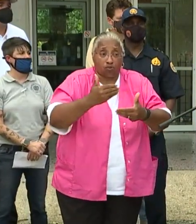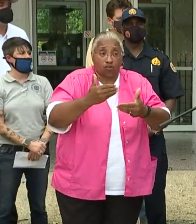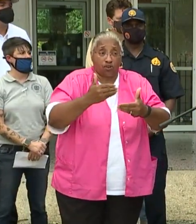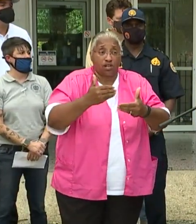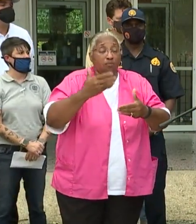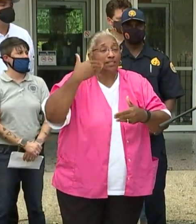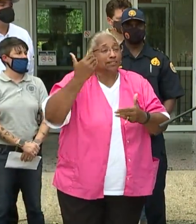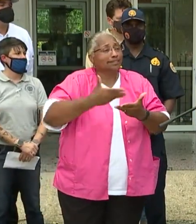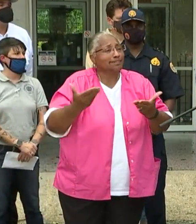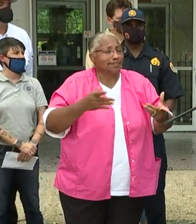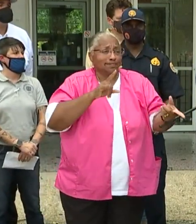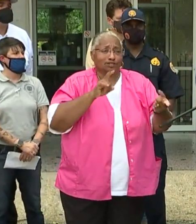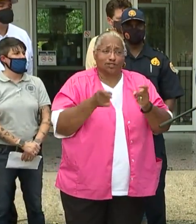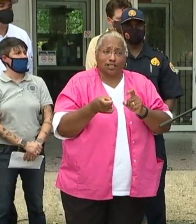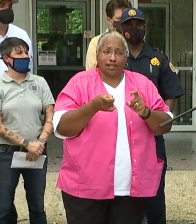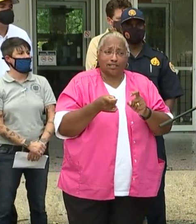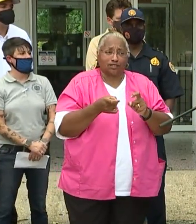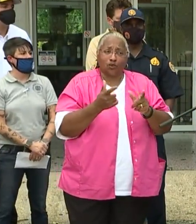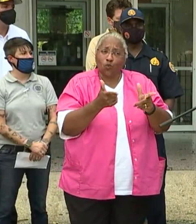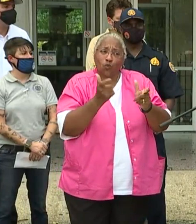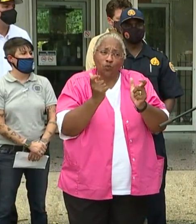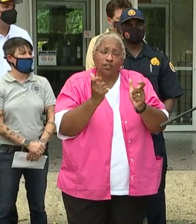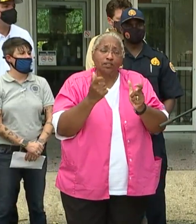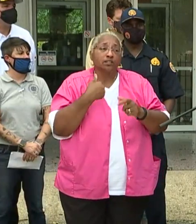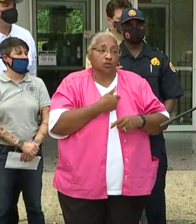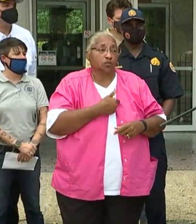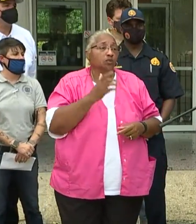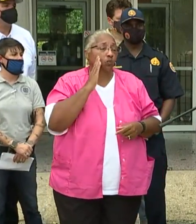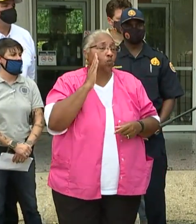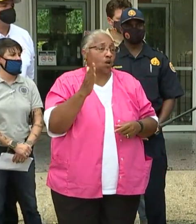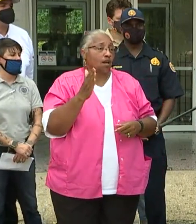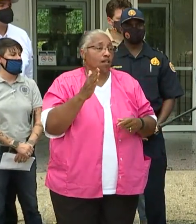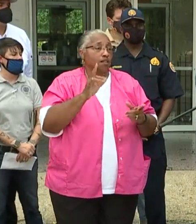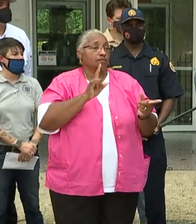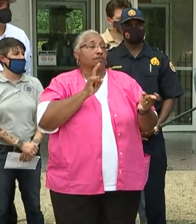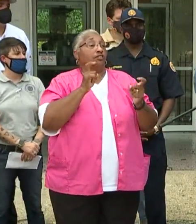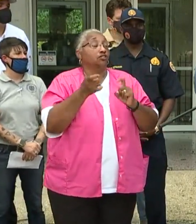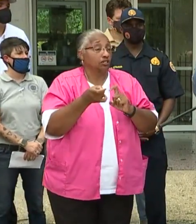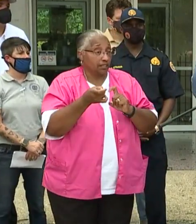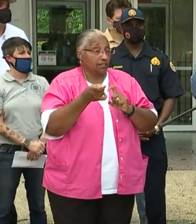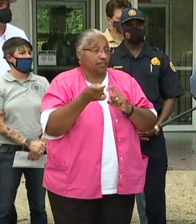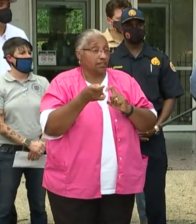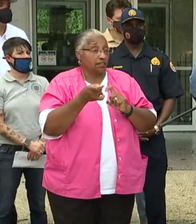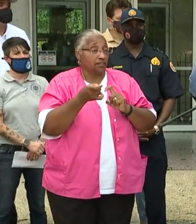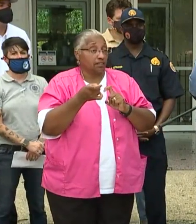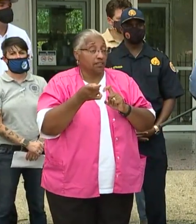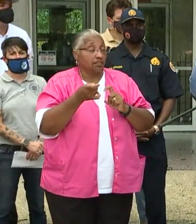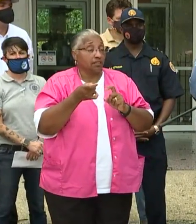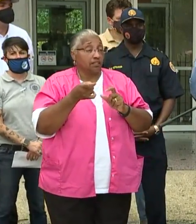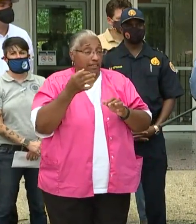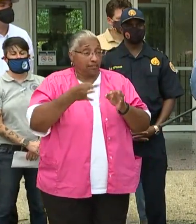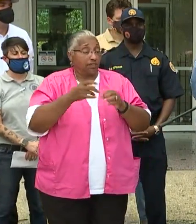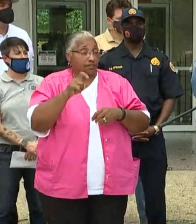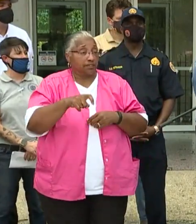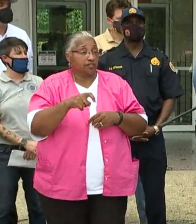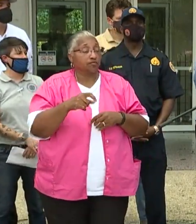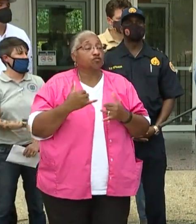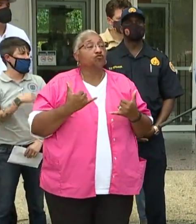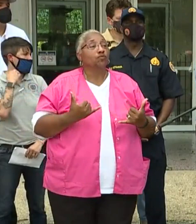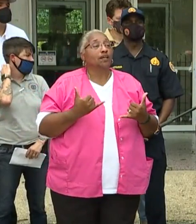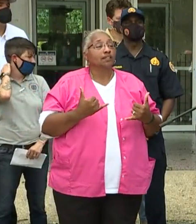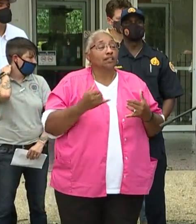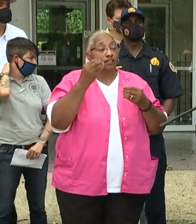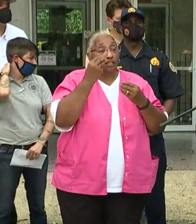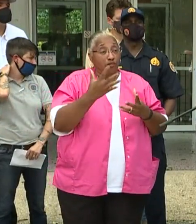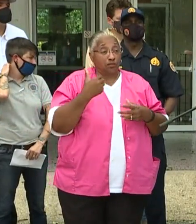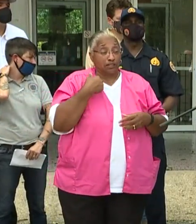things change and can change from moment to moment, and we will pivot accordingly. What I have right now does